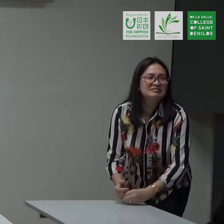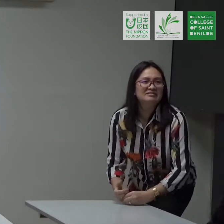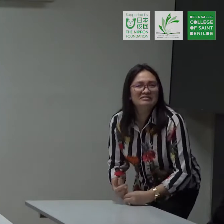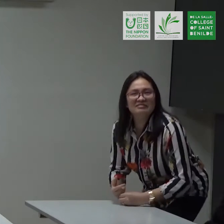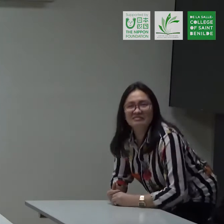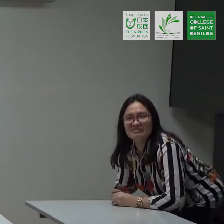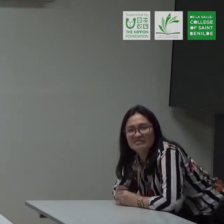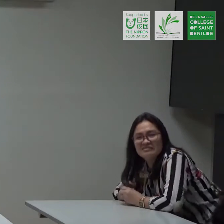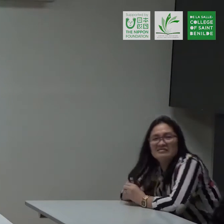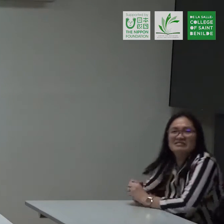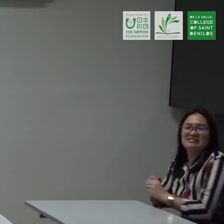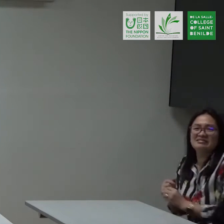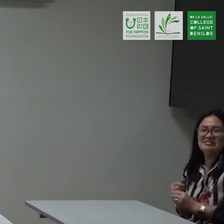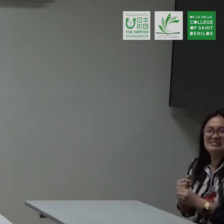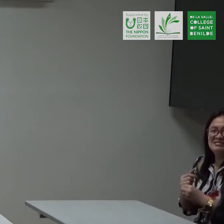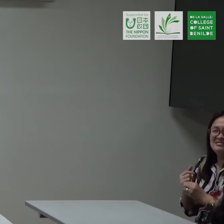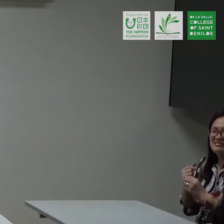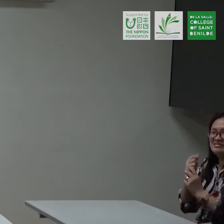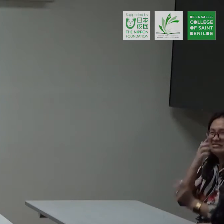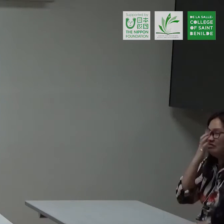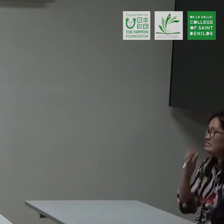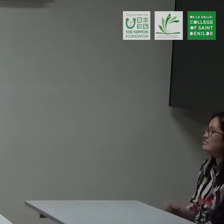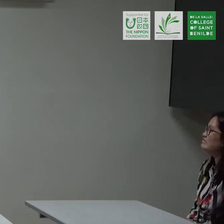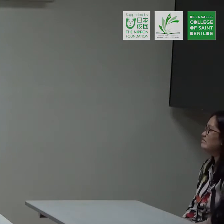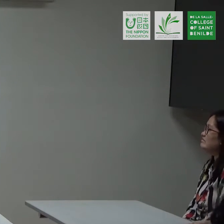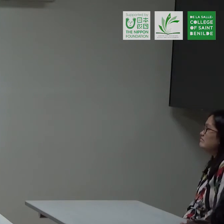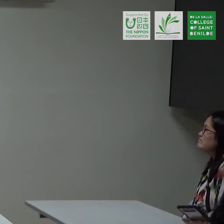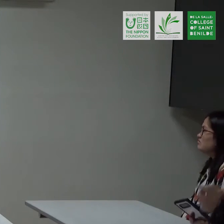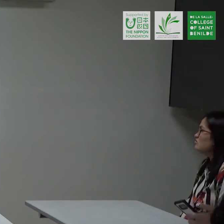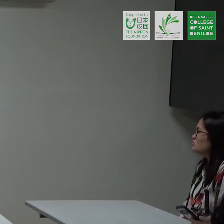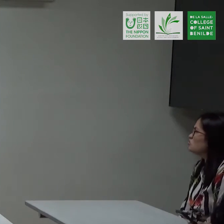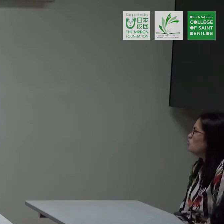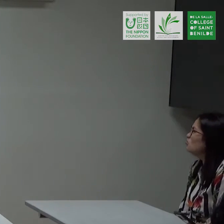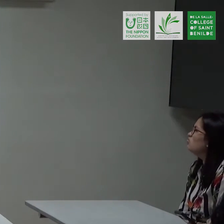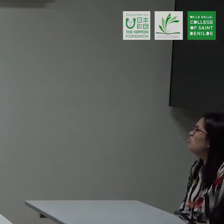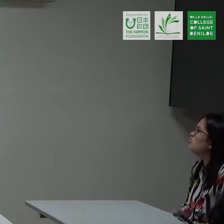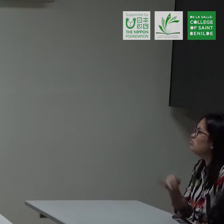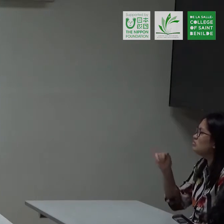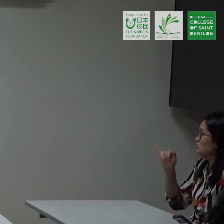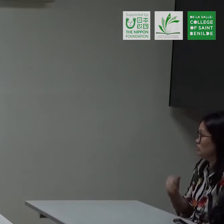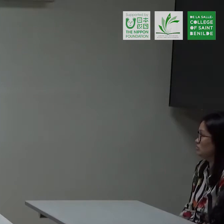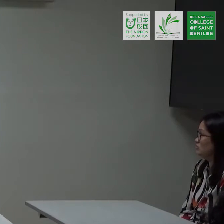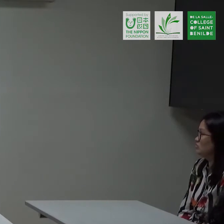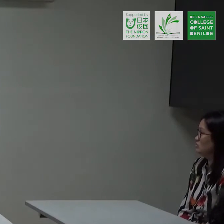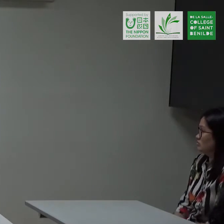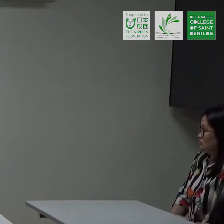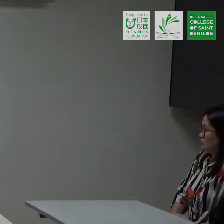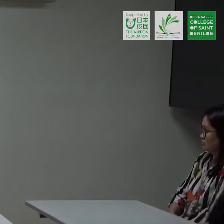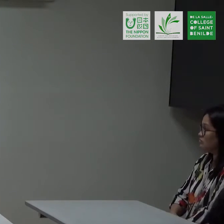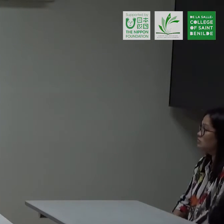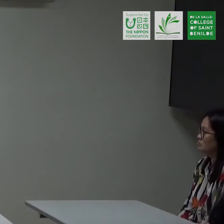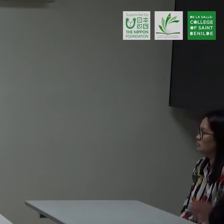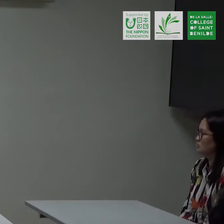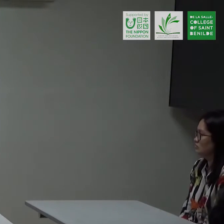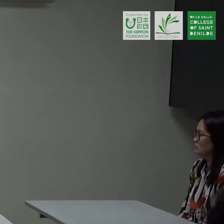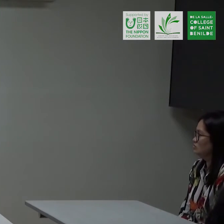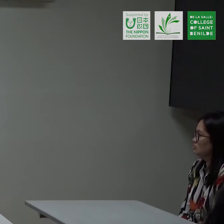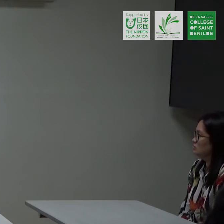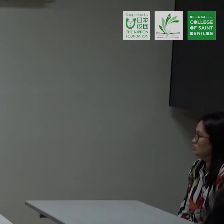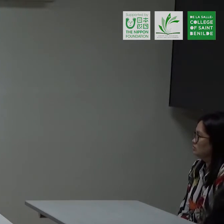take note of individual differences. Different students develop a different rate, a different